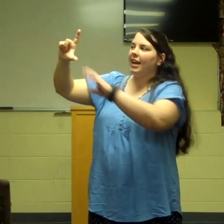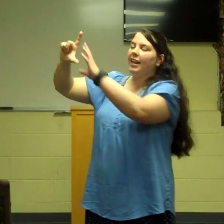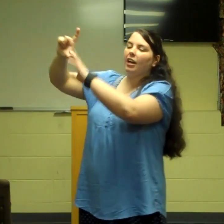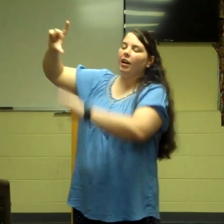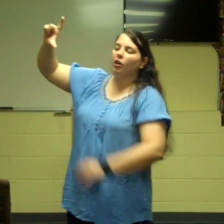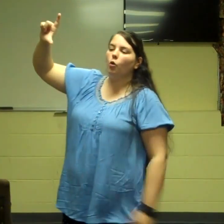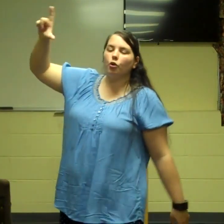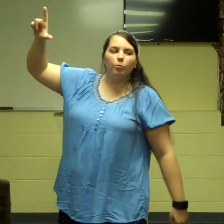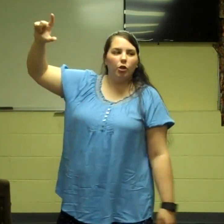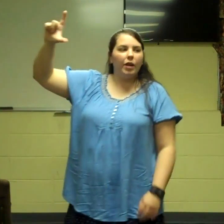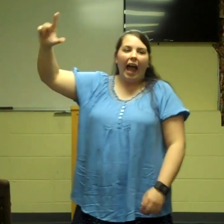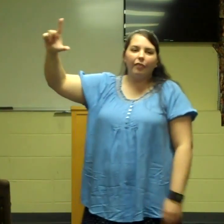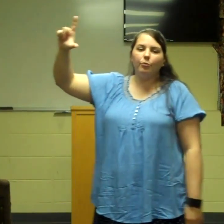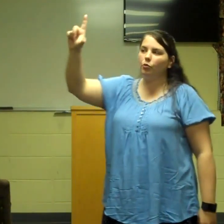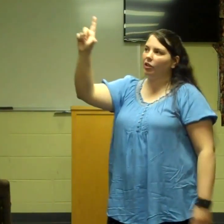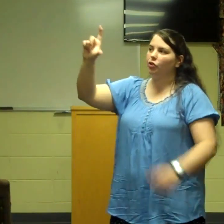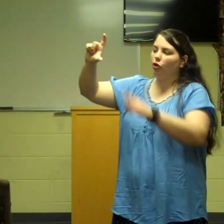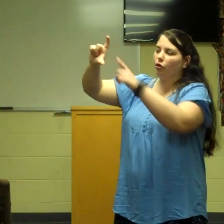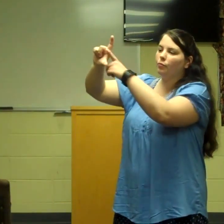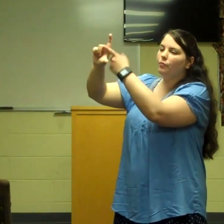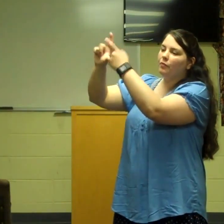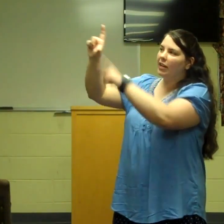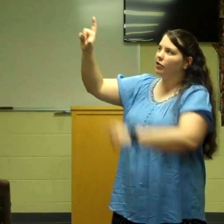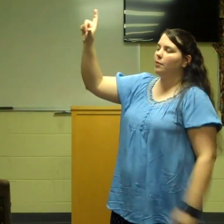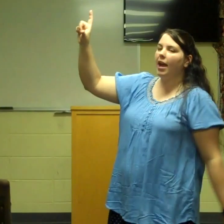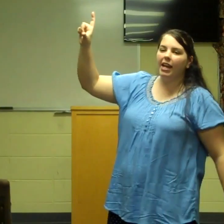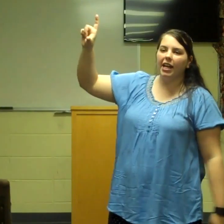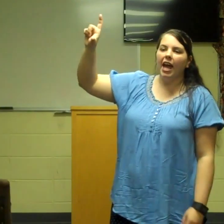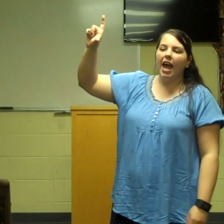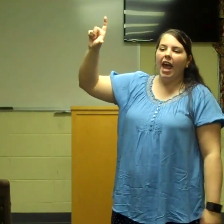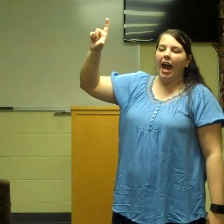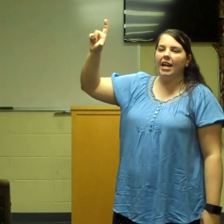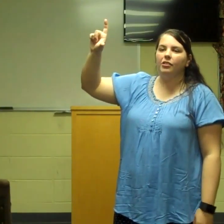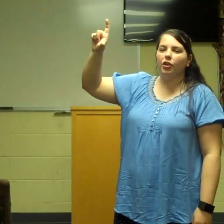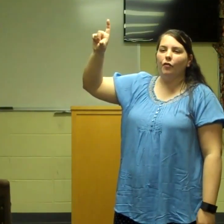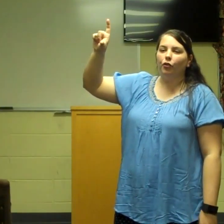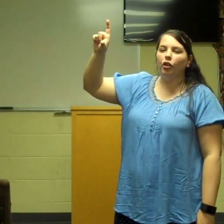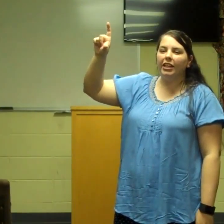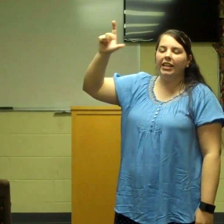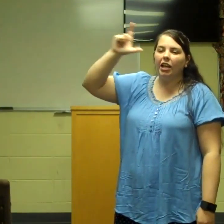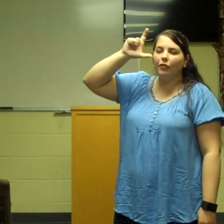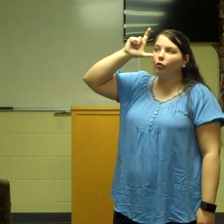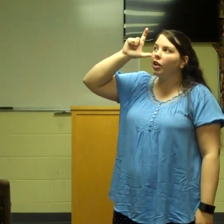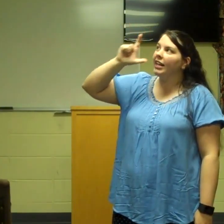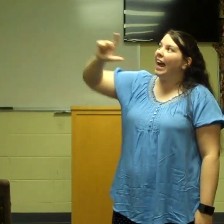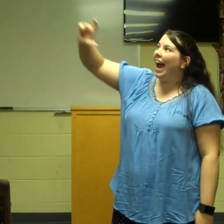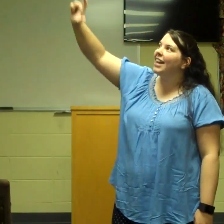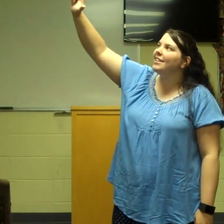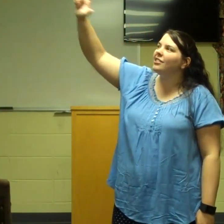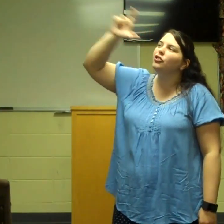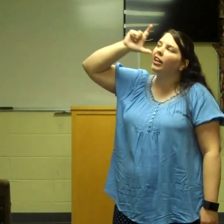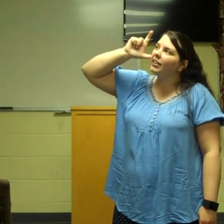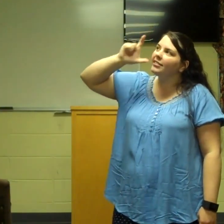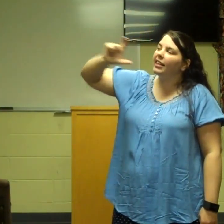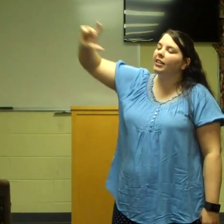kind of like a quarter moon, half moon, like your fingers kind of make. And if you're looking at it, you just kind of see it